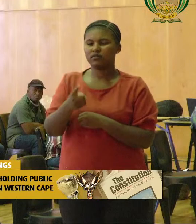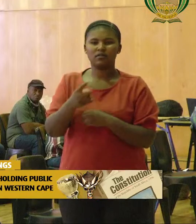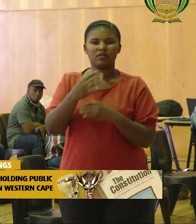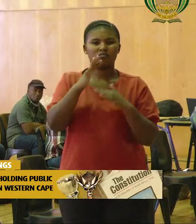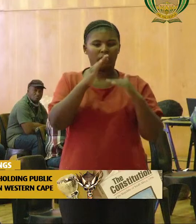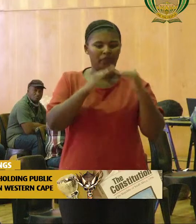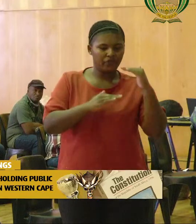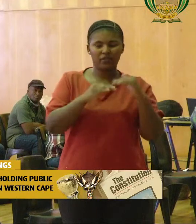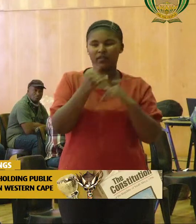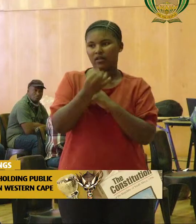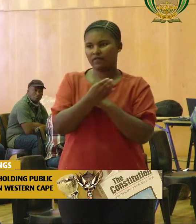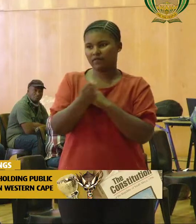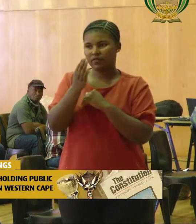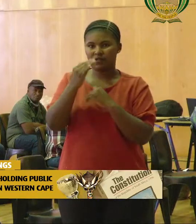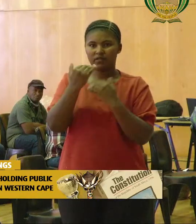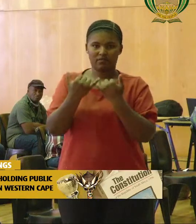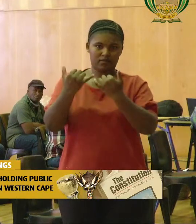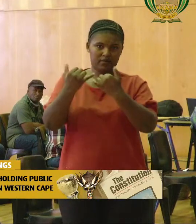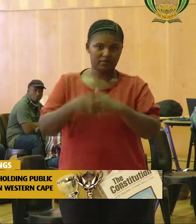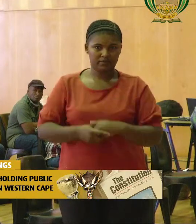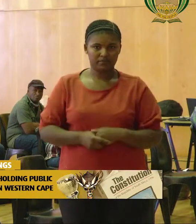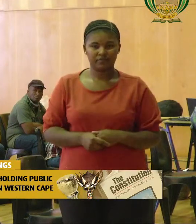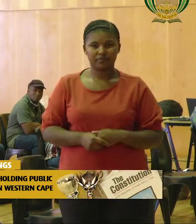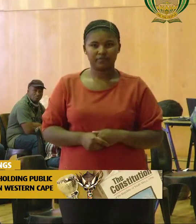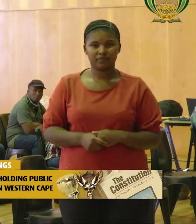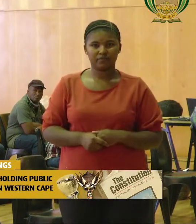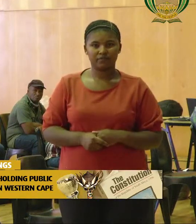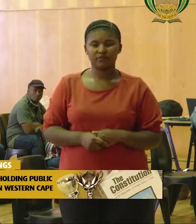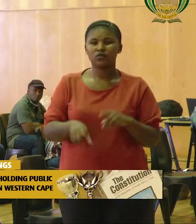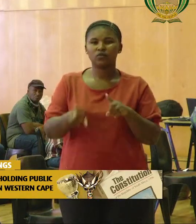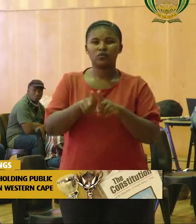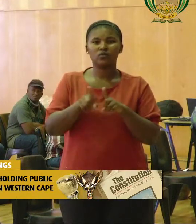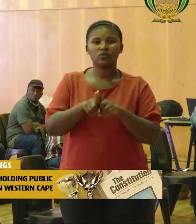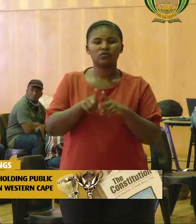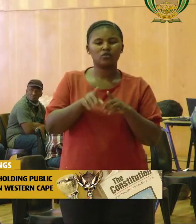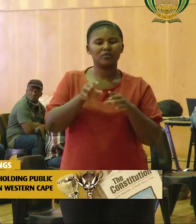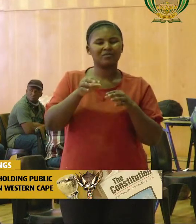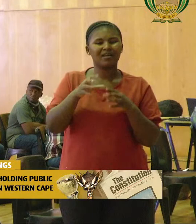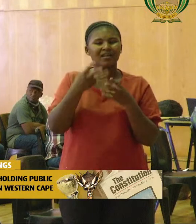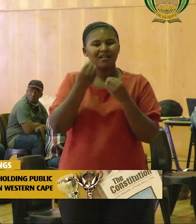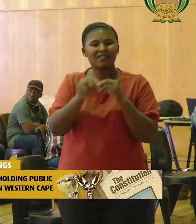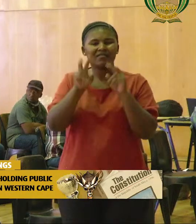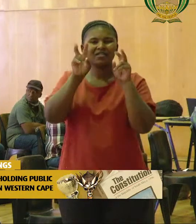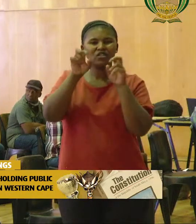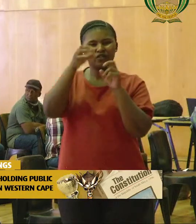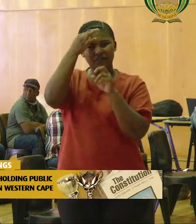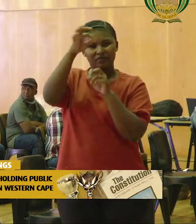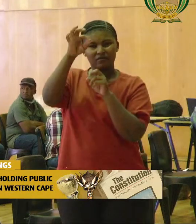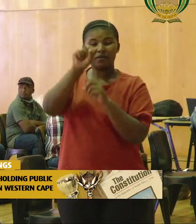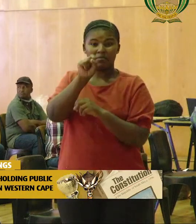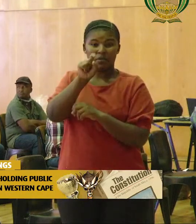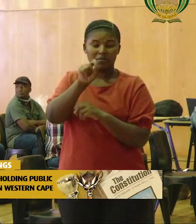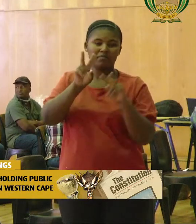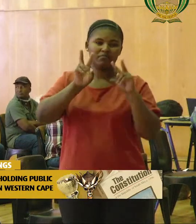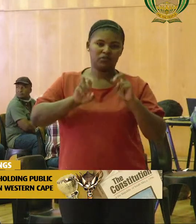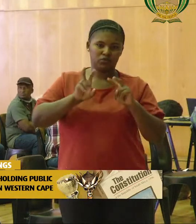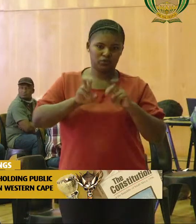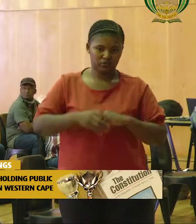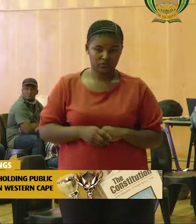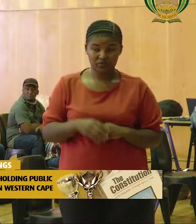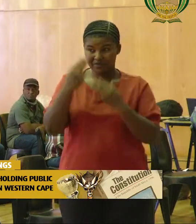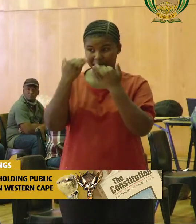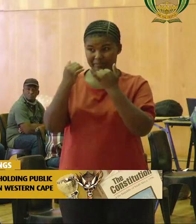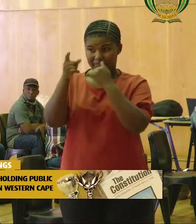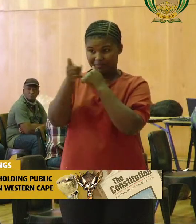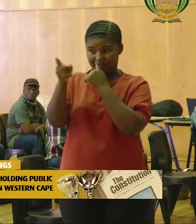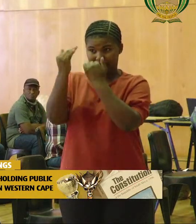amptenare in die politiek wat so inmeng by al die munisipaliteite? Dit is my vraag wat ek wil vra, wat gaan parlement